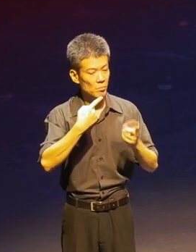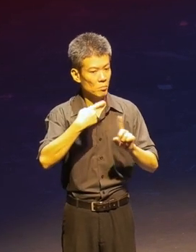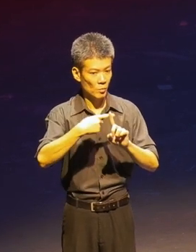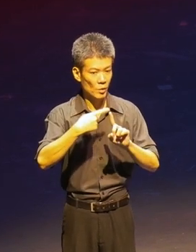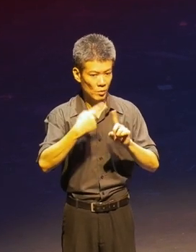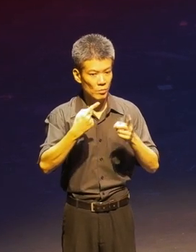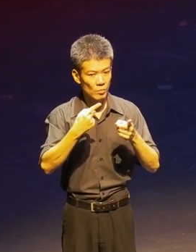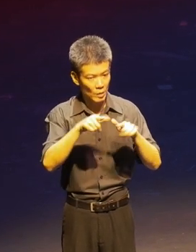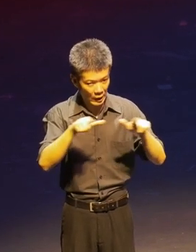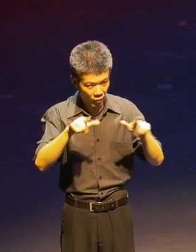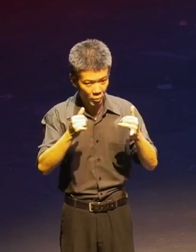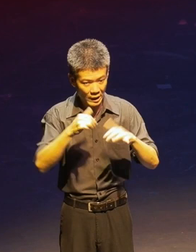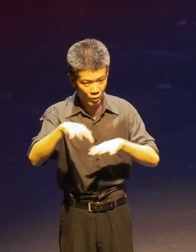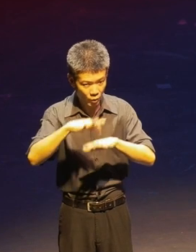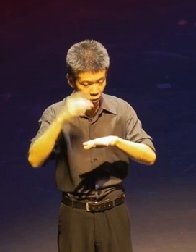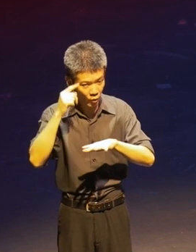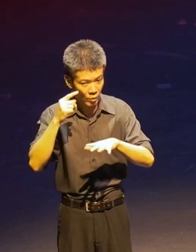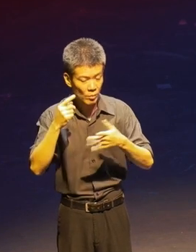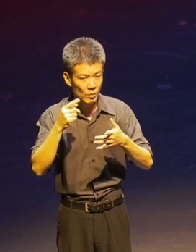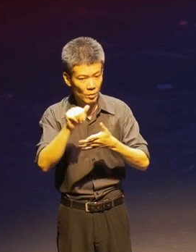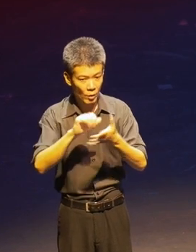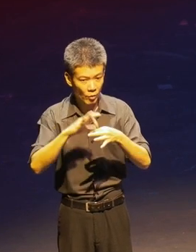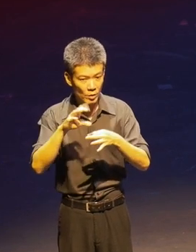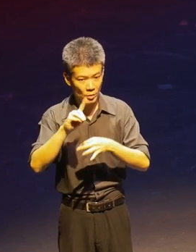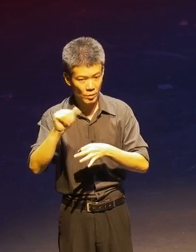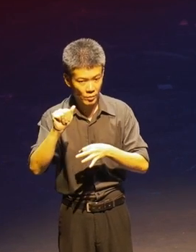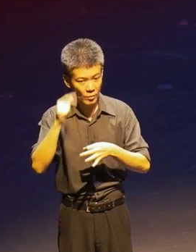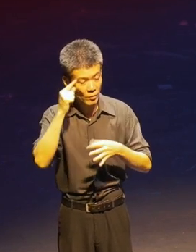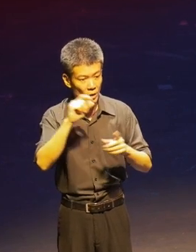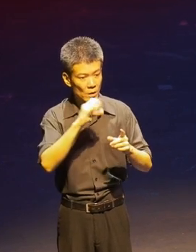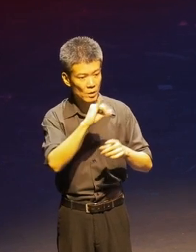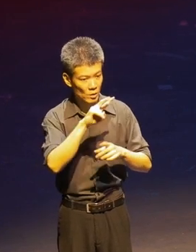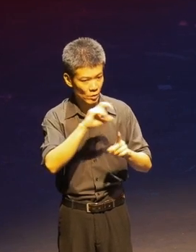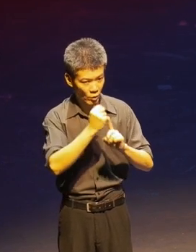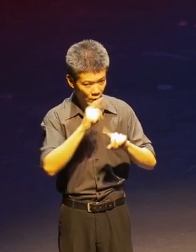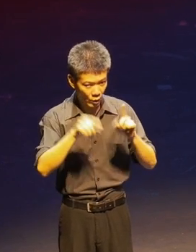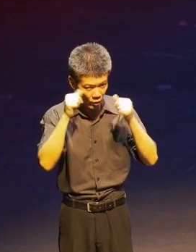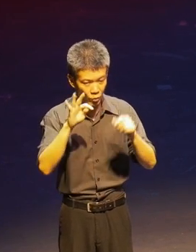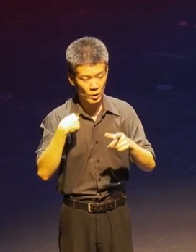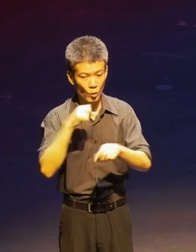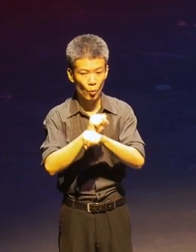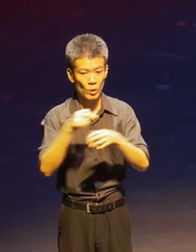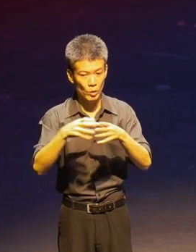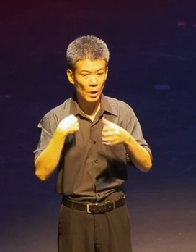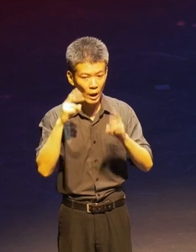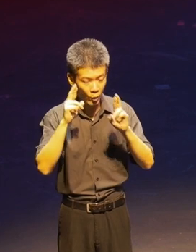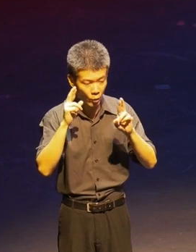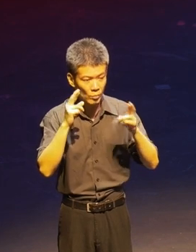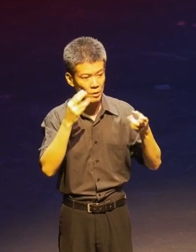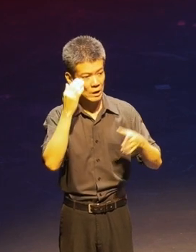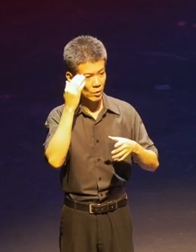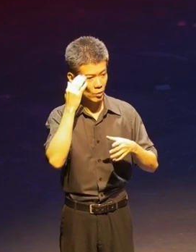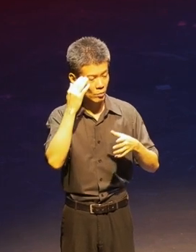further level the playing field for persons with disability. There is little society cannot achieve if we work together, so I hope that the